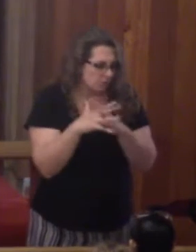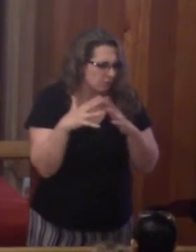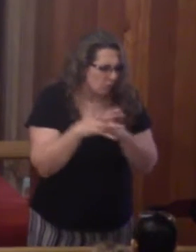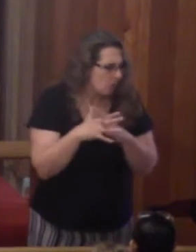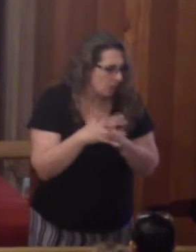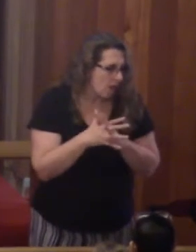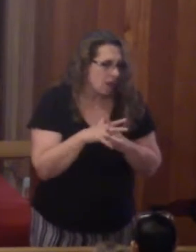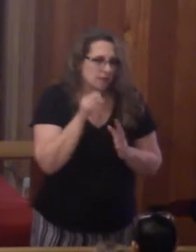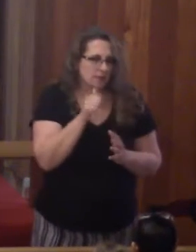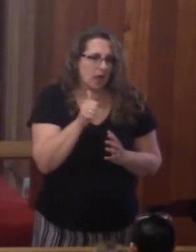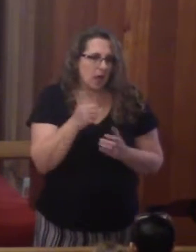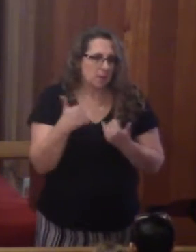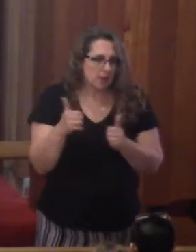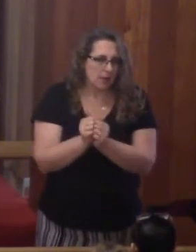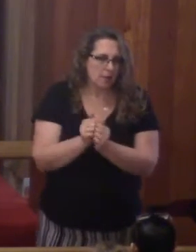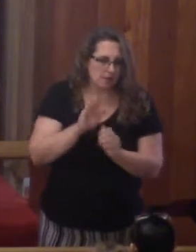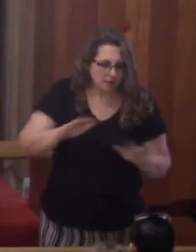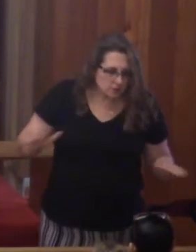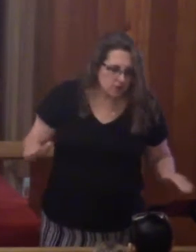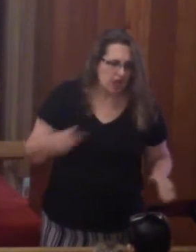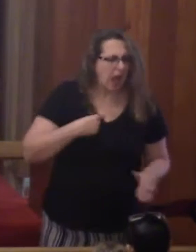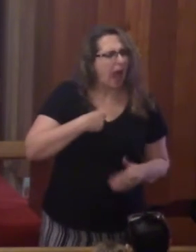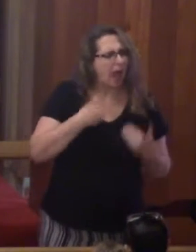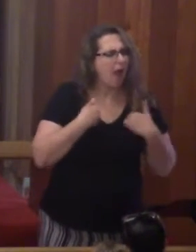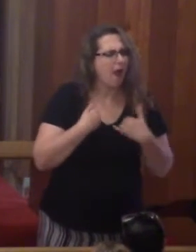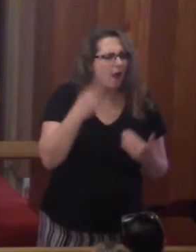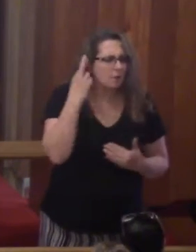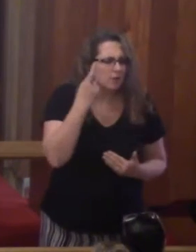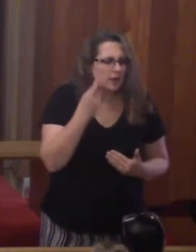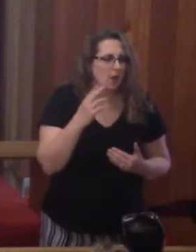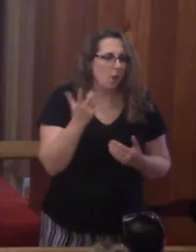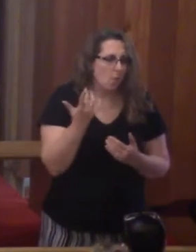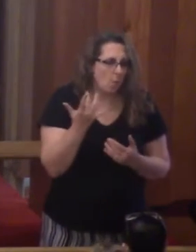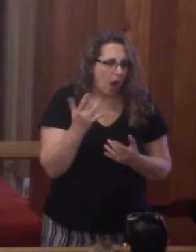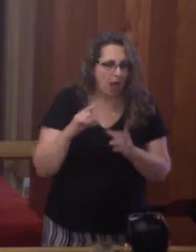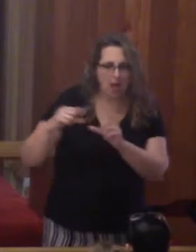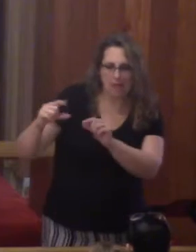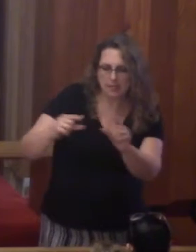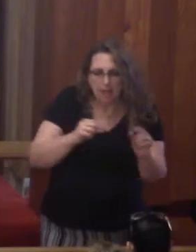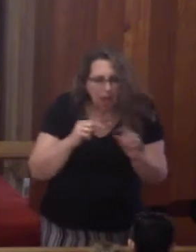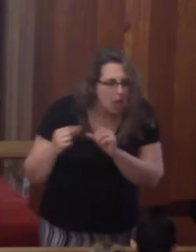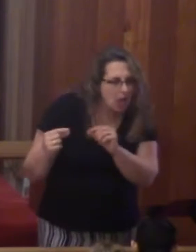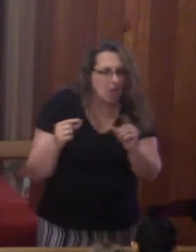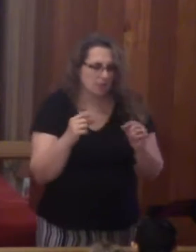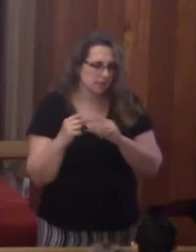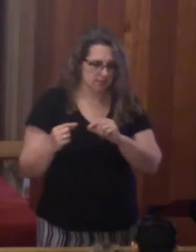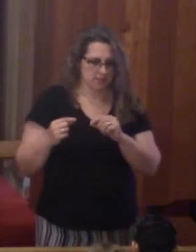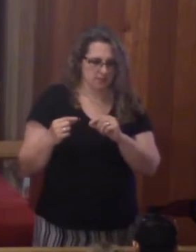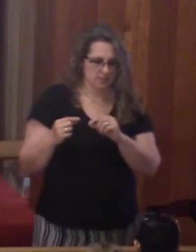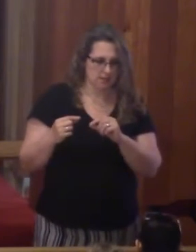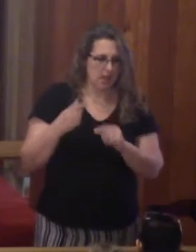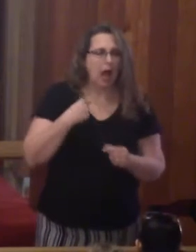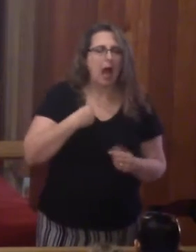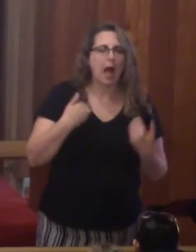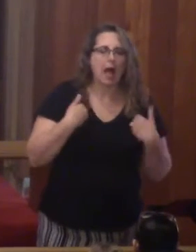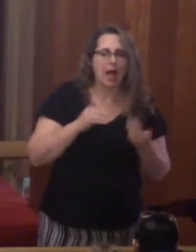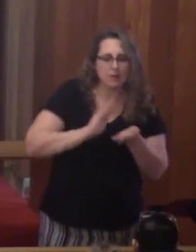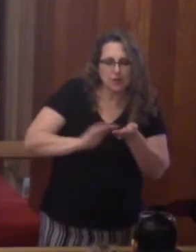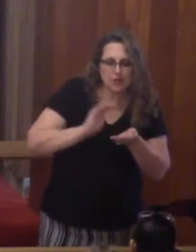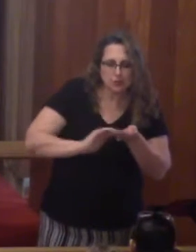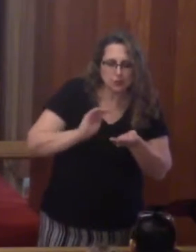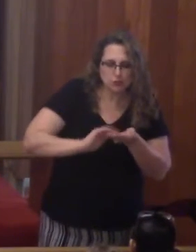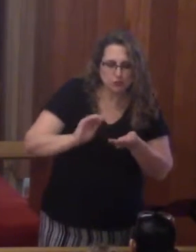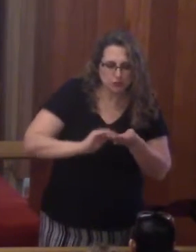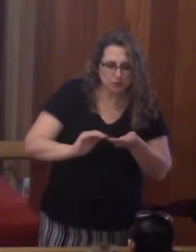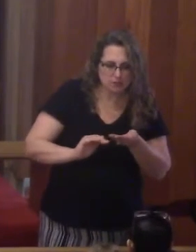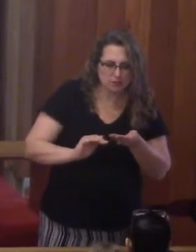with my children. I have reasons why I gossip about my boss and my coworkers. I have excuses for why I don't